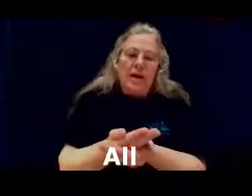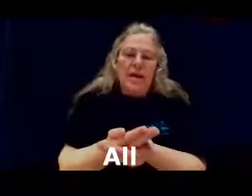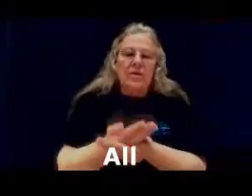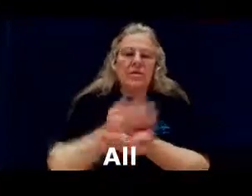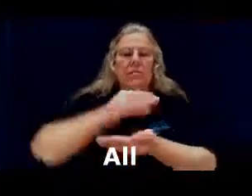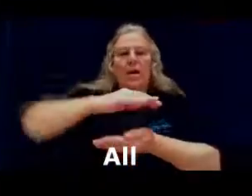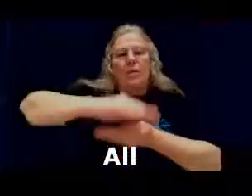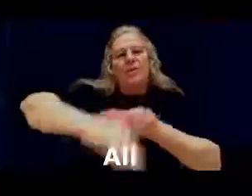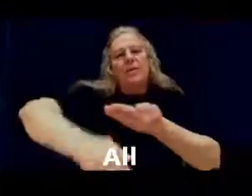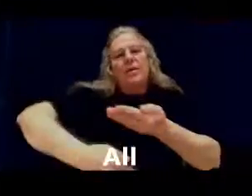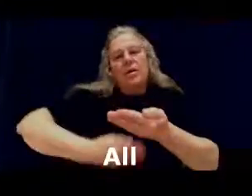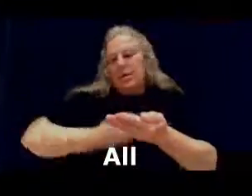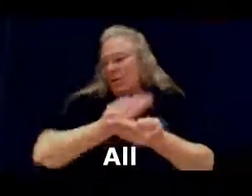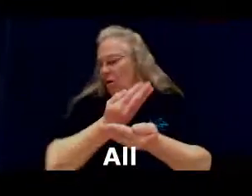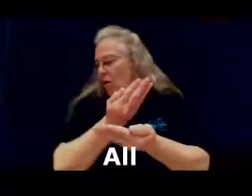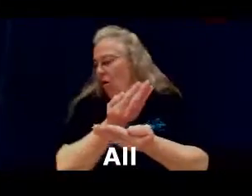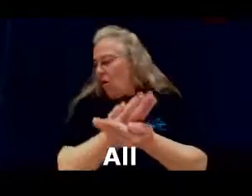into the palm. All.